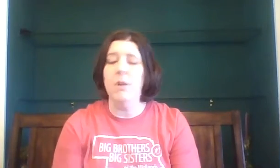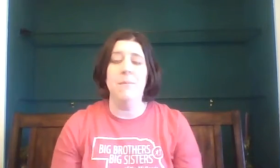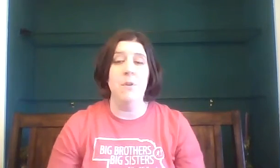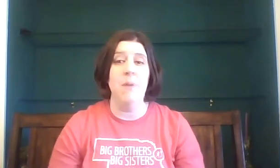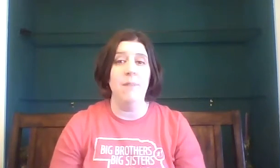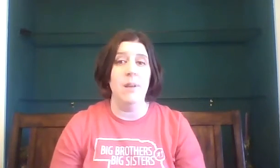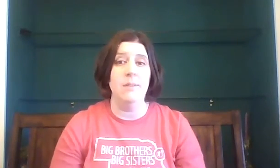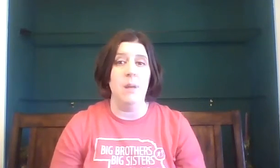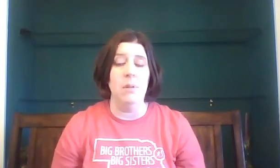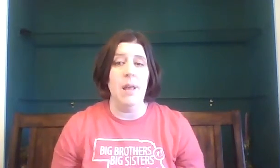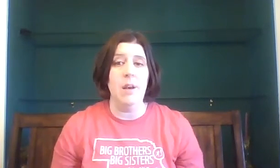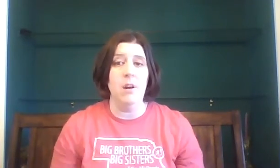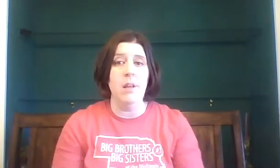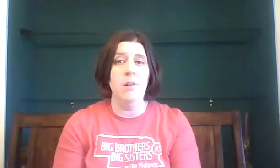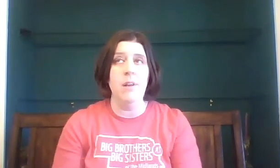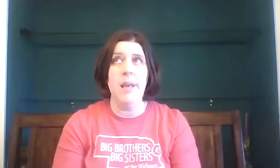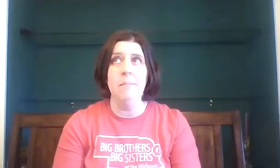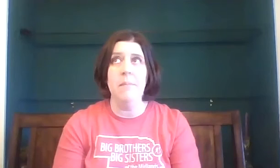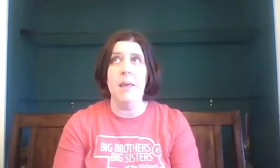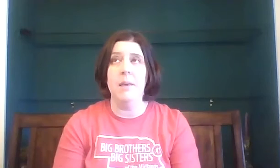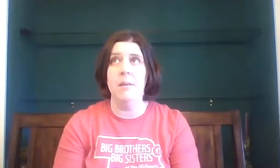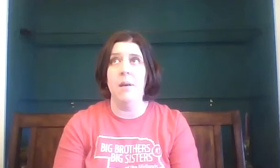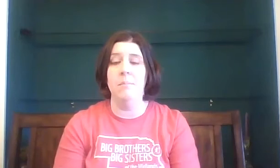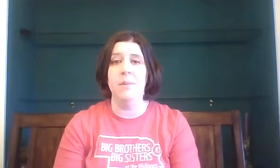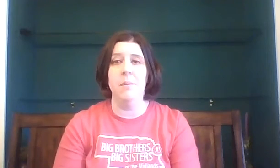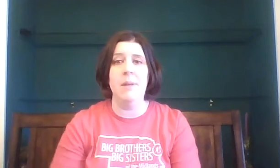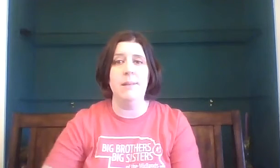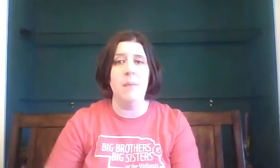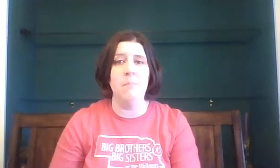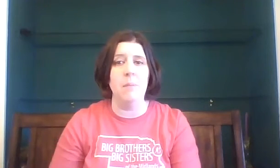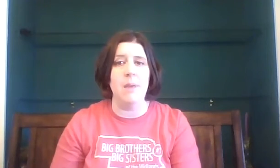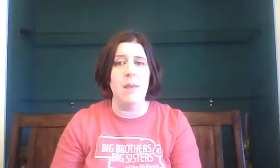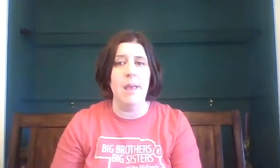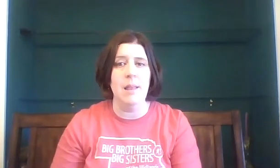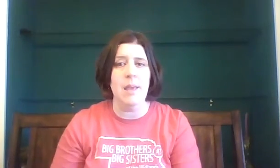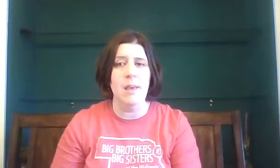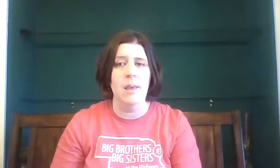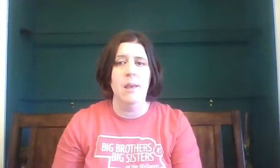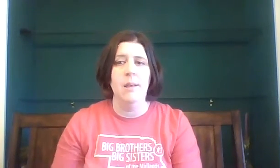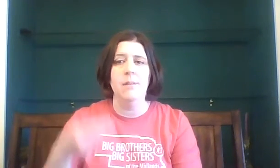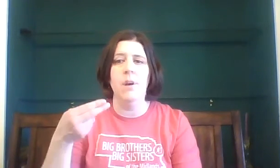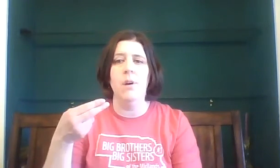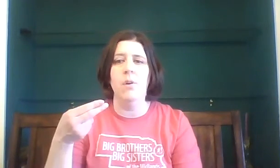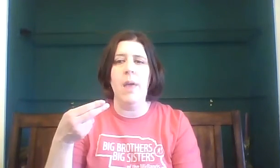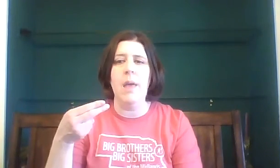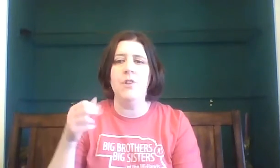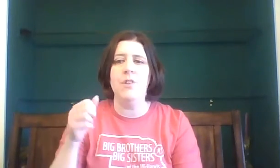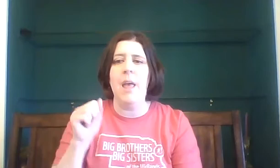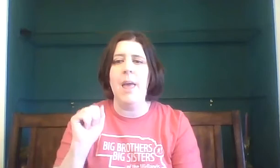If you have a double letter in your name, like somebody's name might be Haley, so